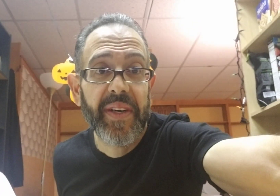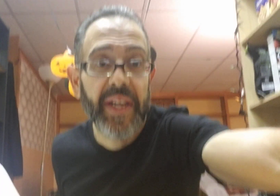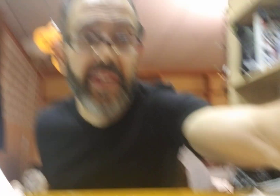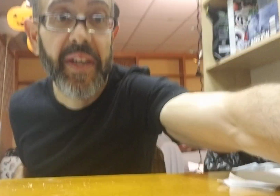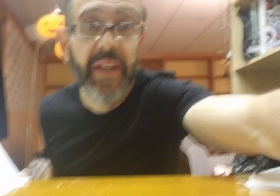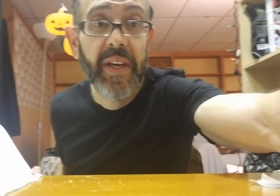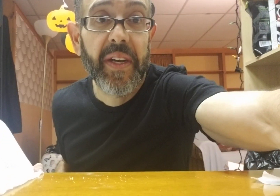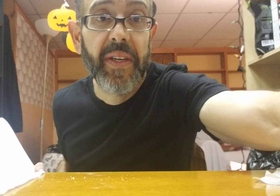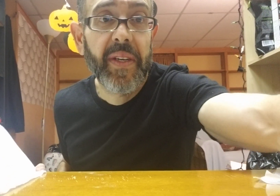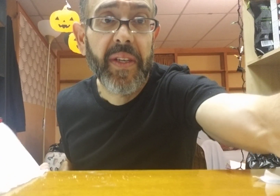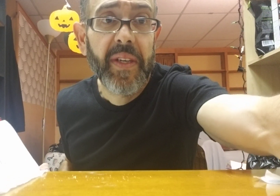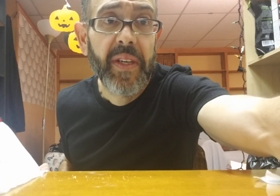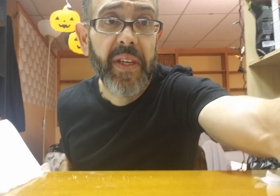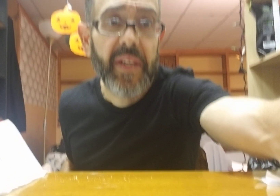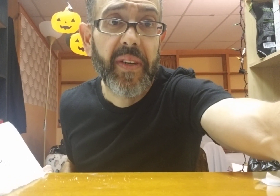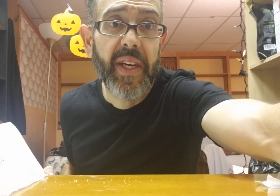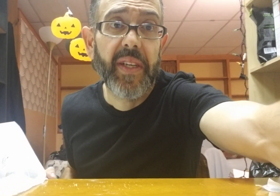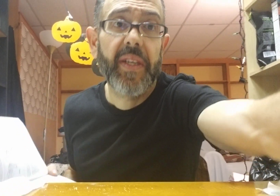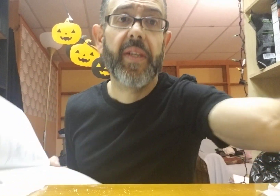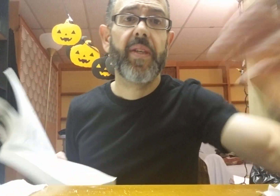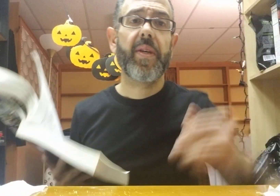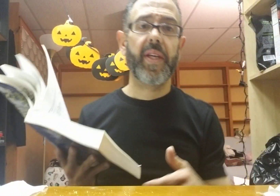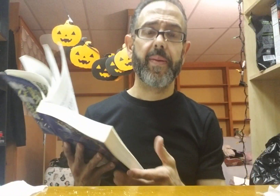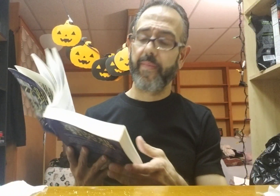Okay. All right. Okay. So,